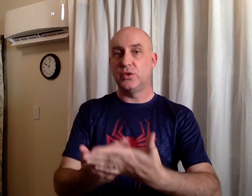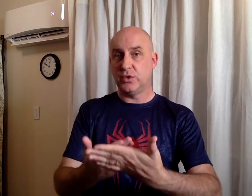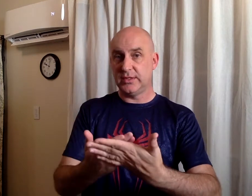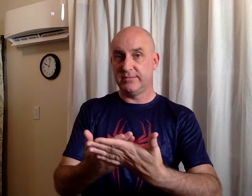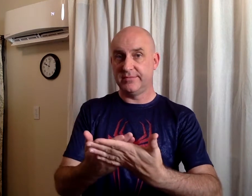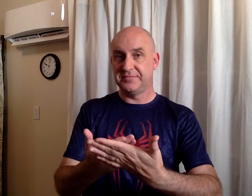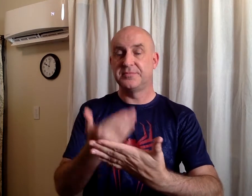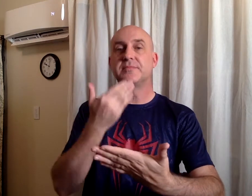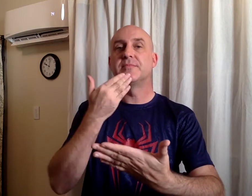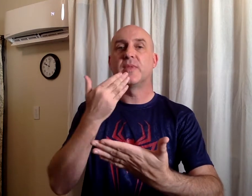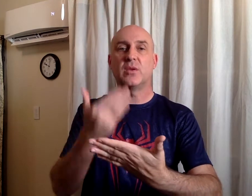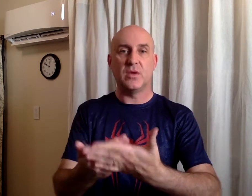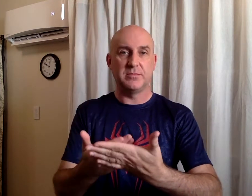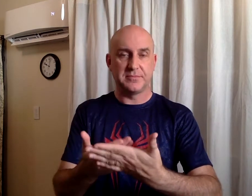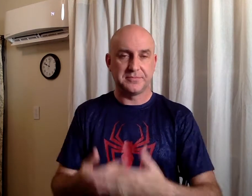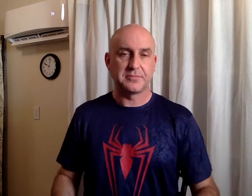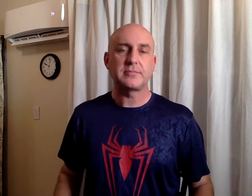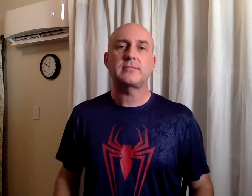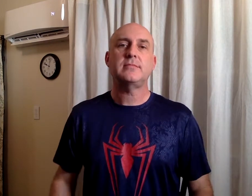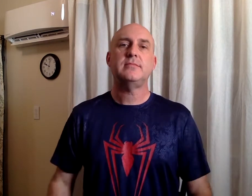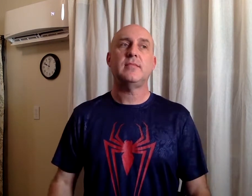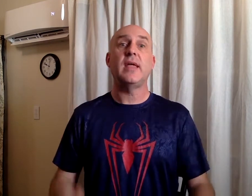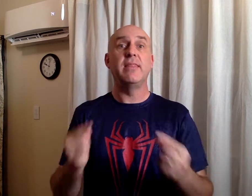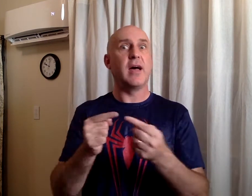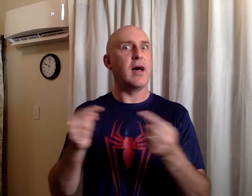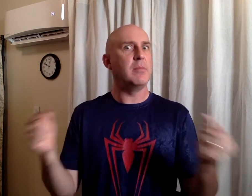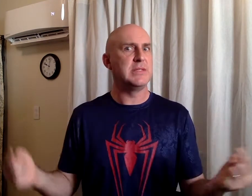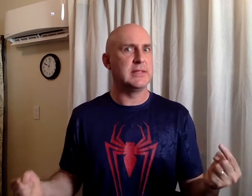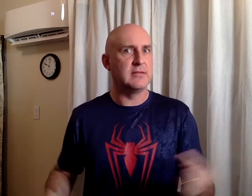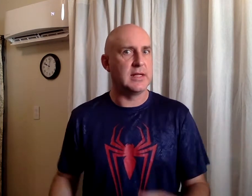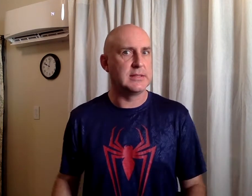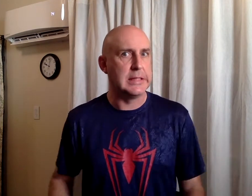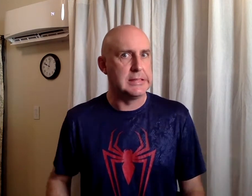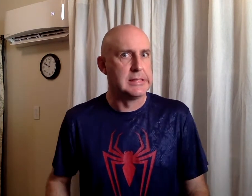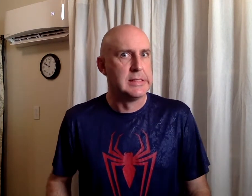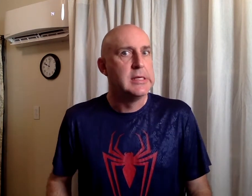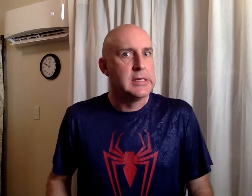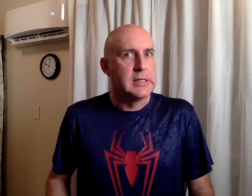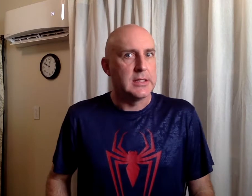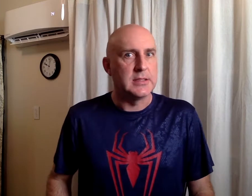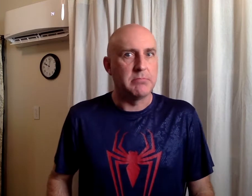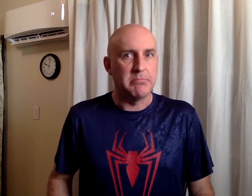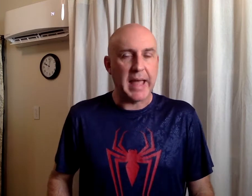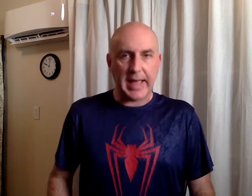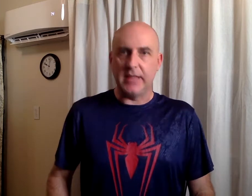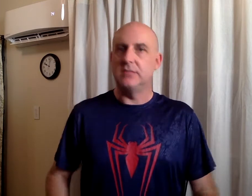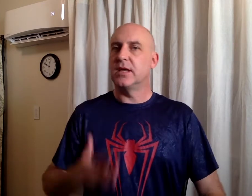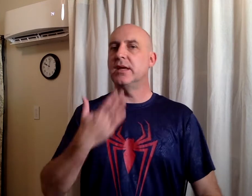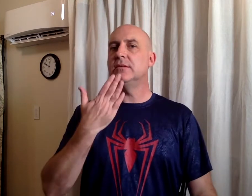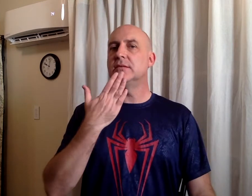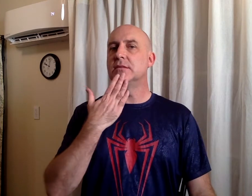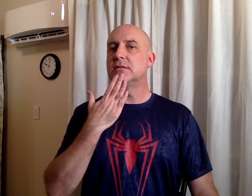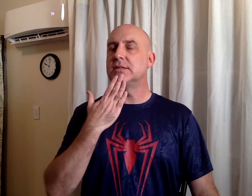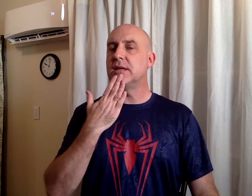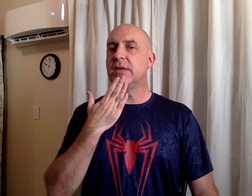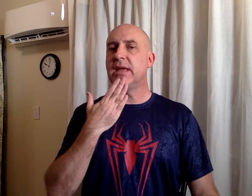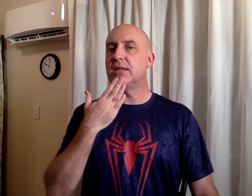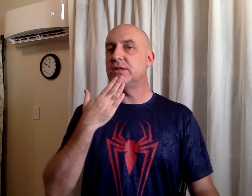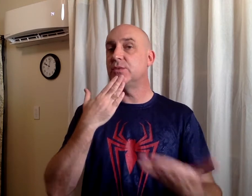Good. Good. The opposite of that sign is bad, okay? Same hand that you would